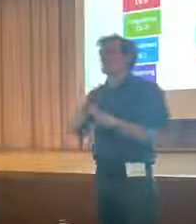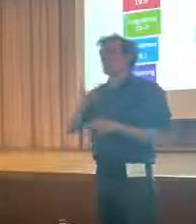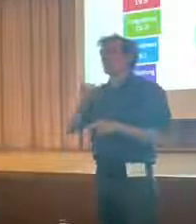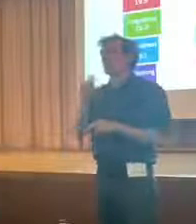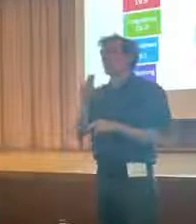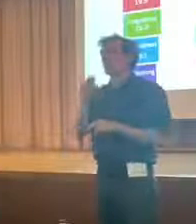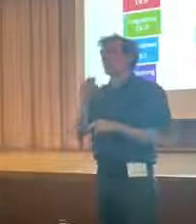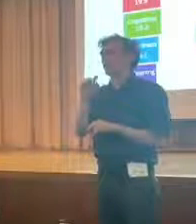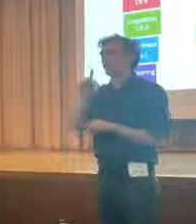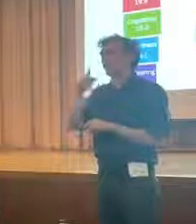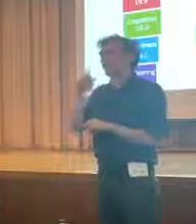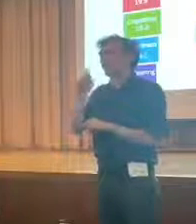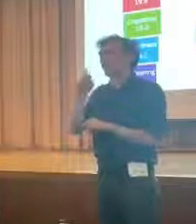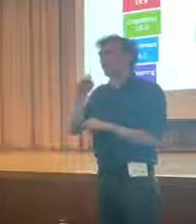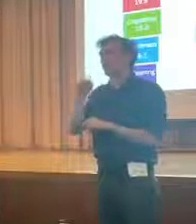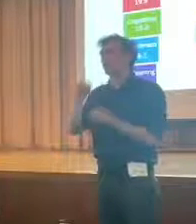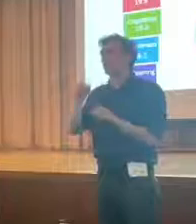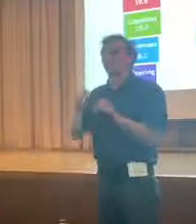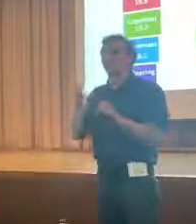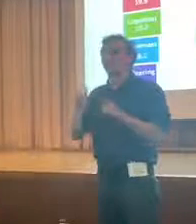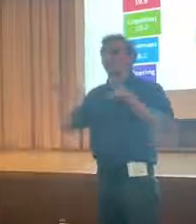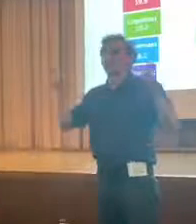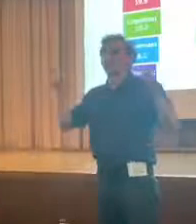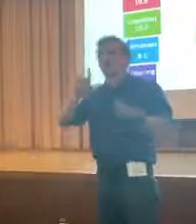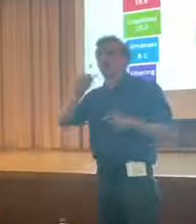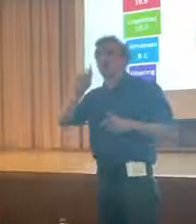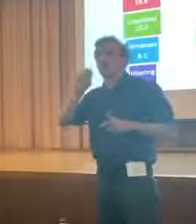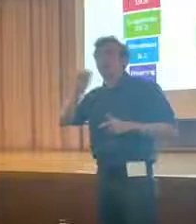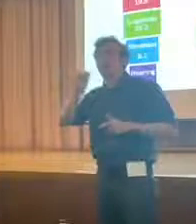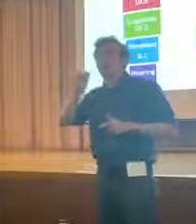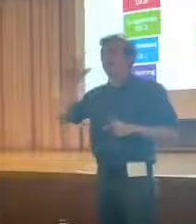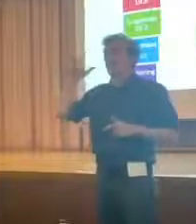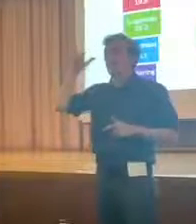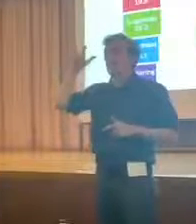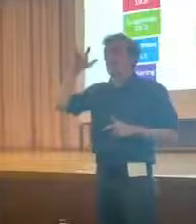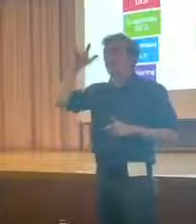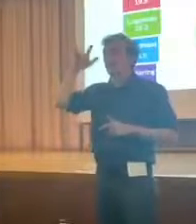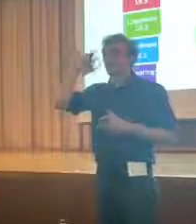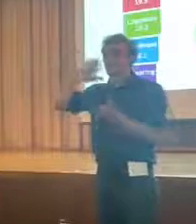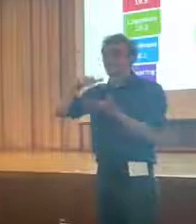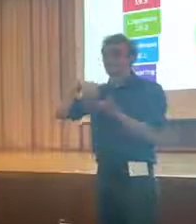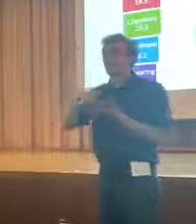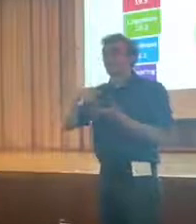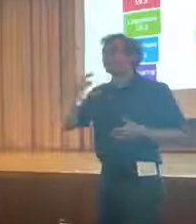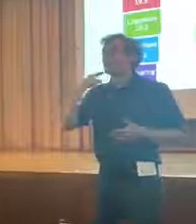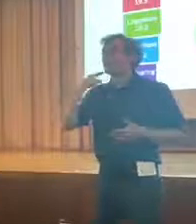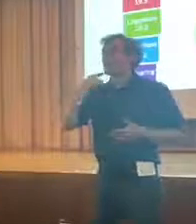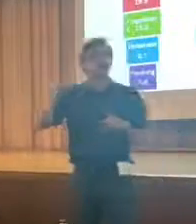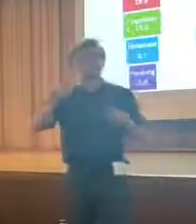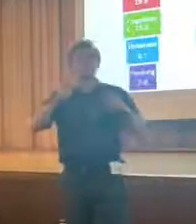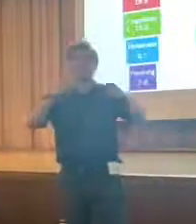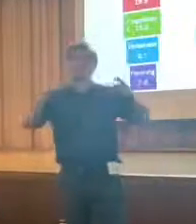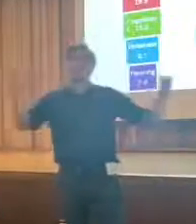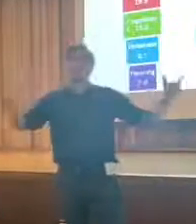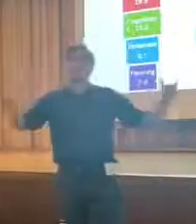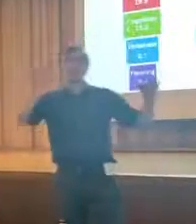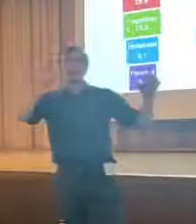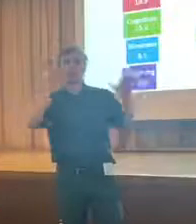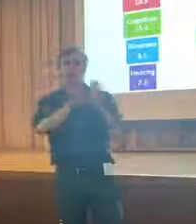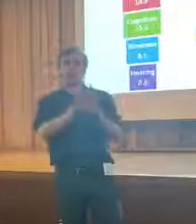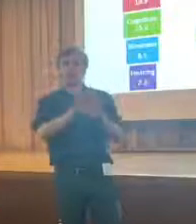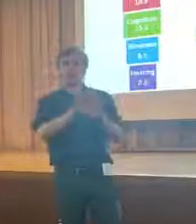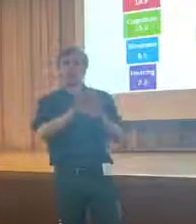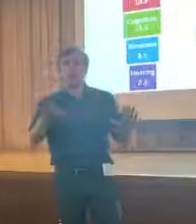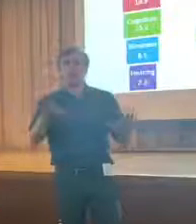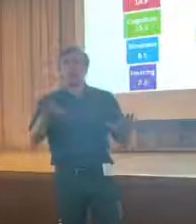ADA Center, who was constantly saying to me, you've got to look at the complete picture. There are people that live with